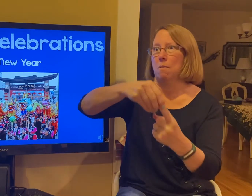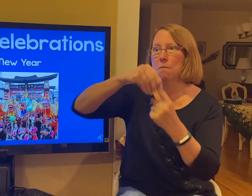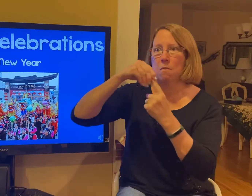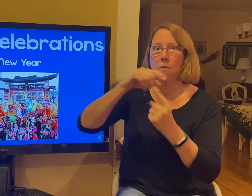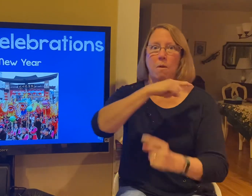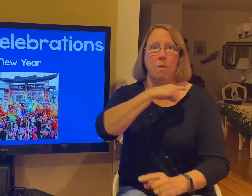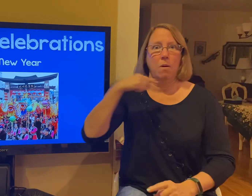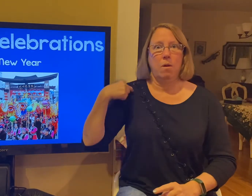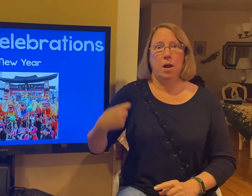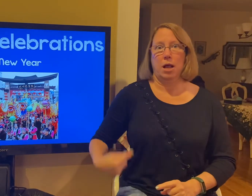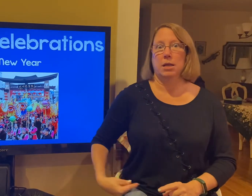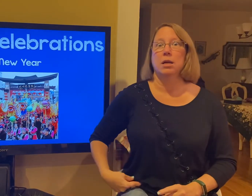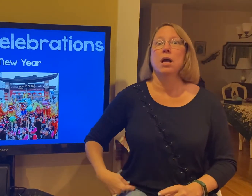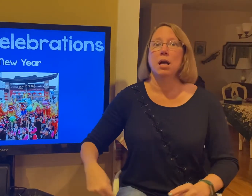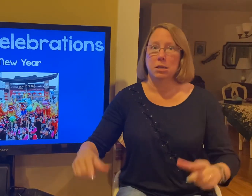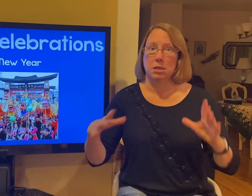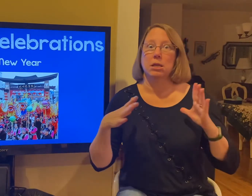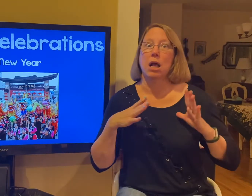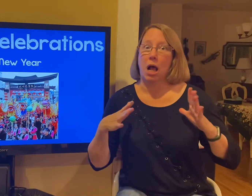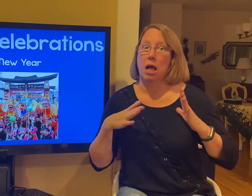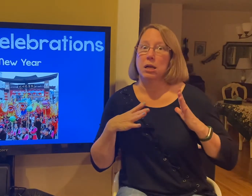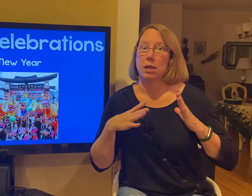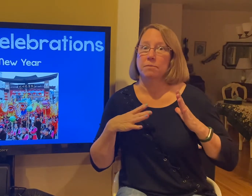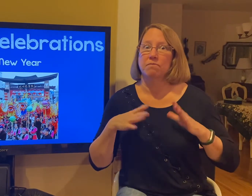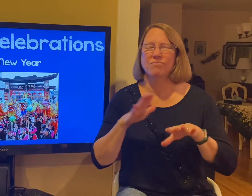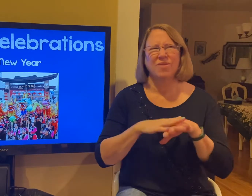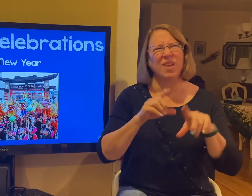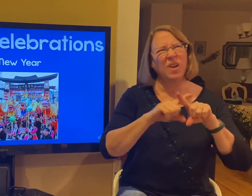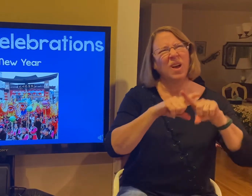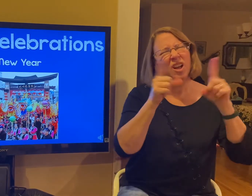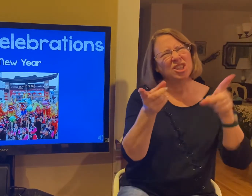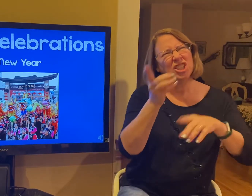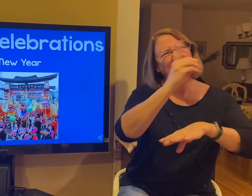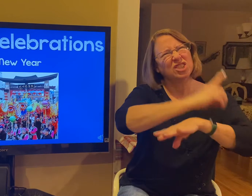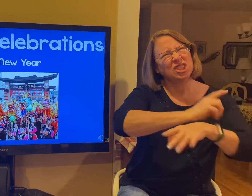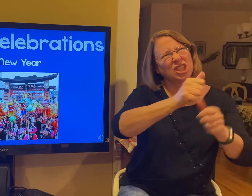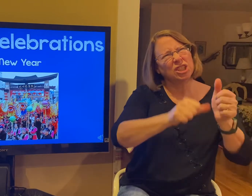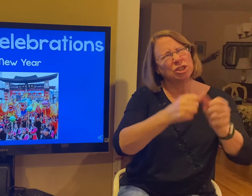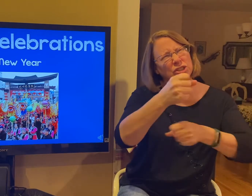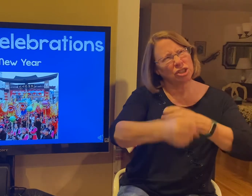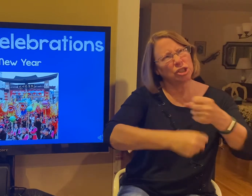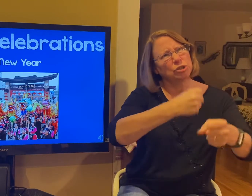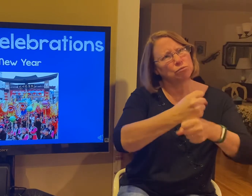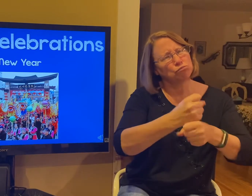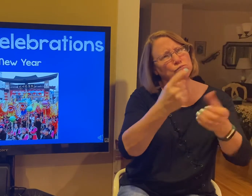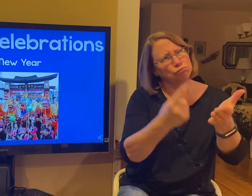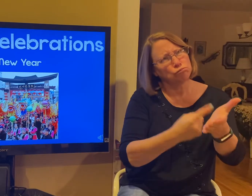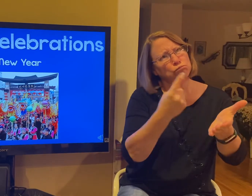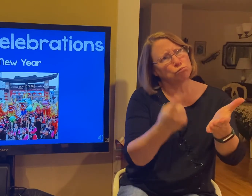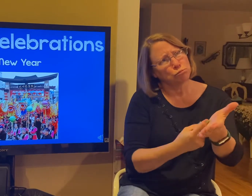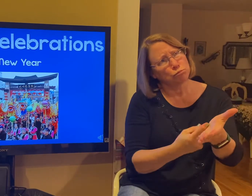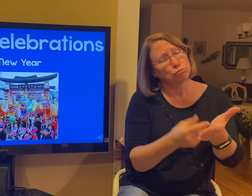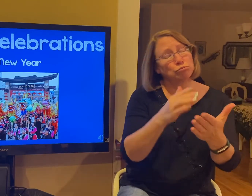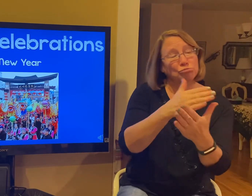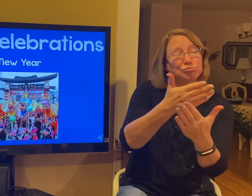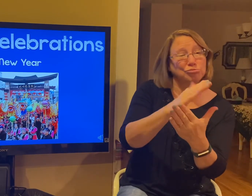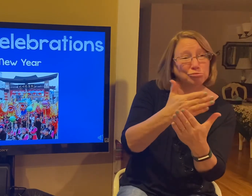holidays. It falls on different dates each year, sometime between January 21st